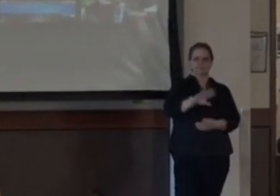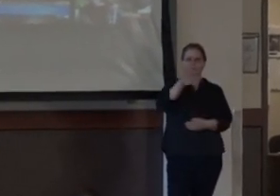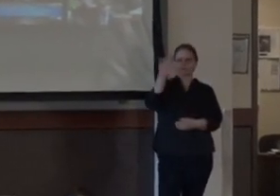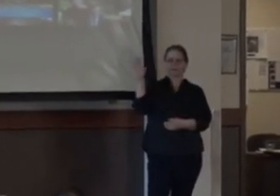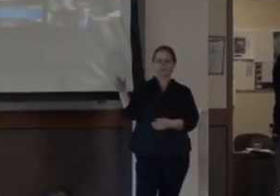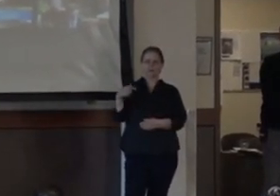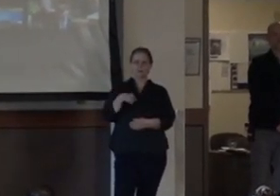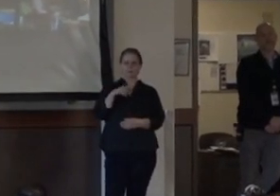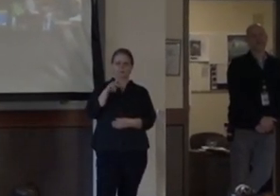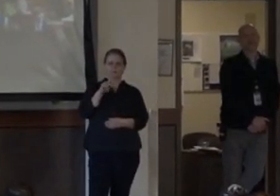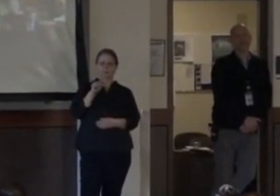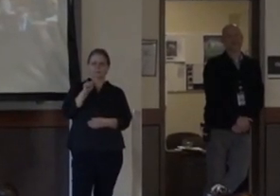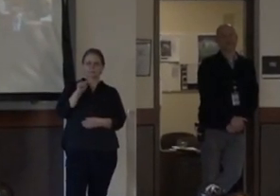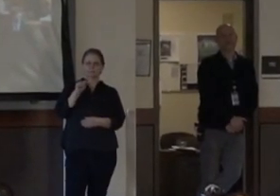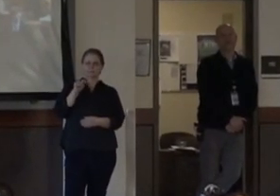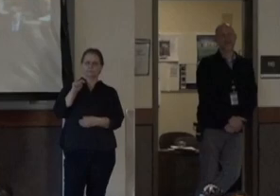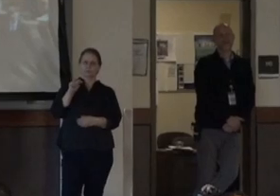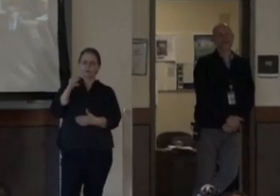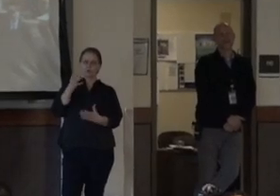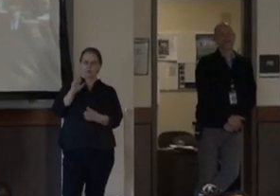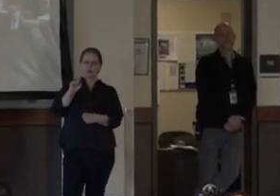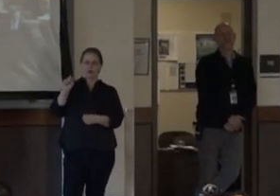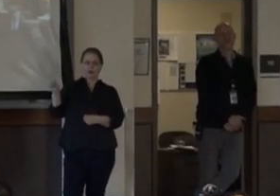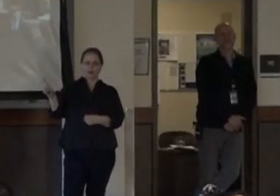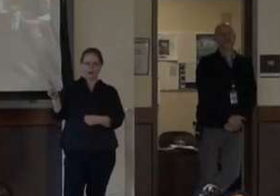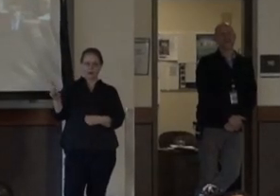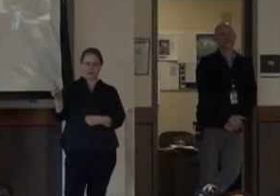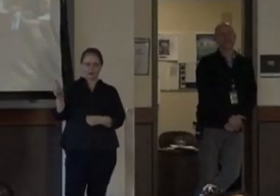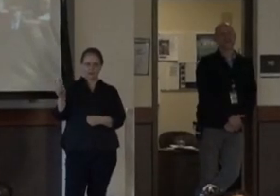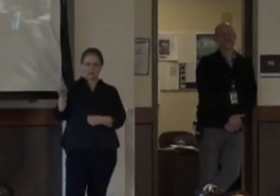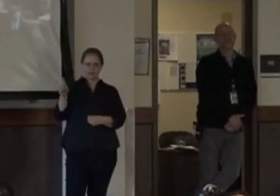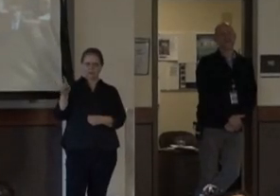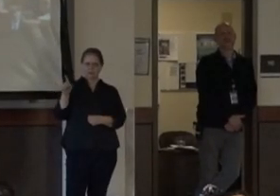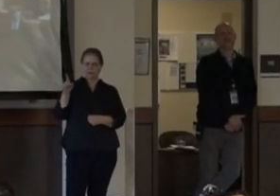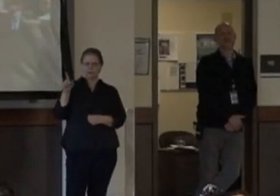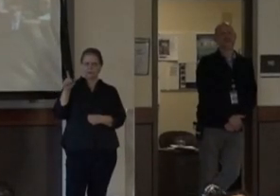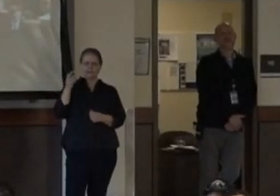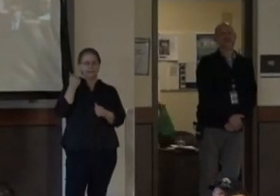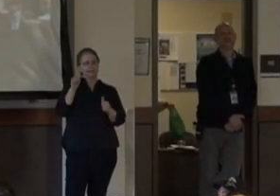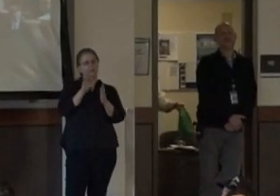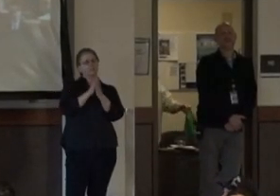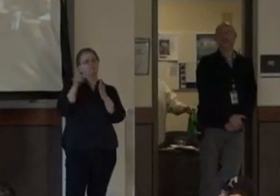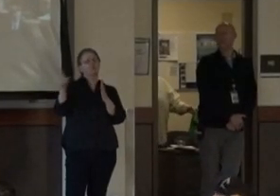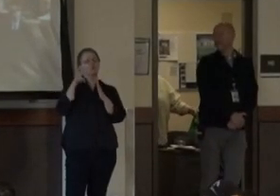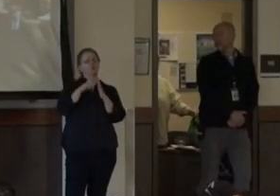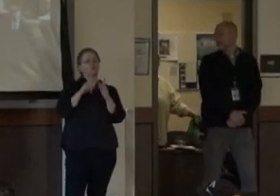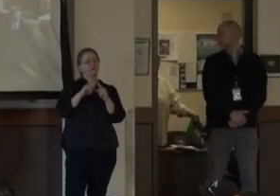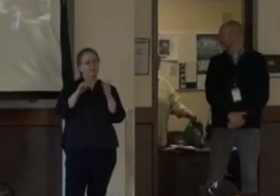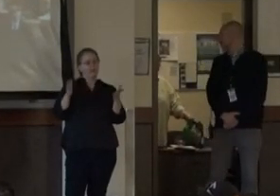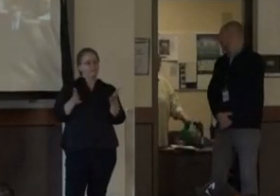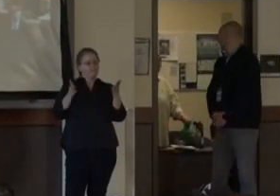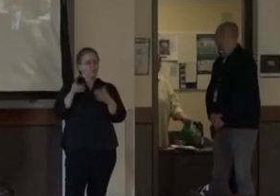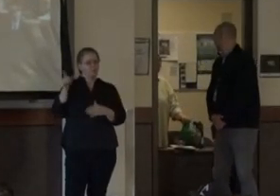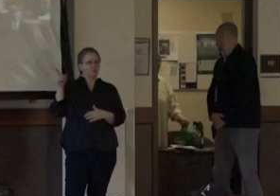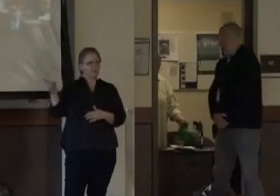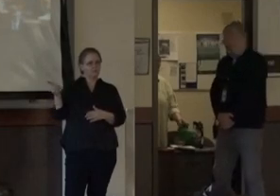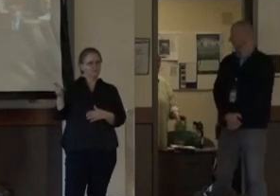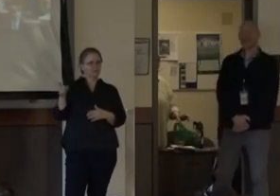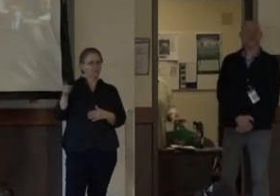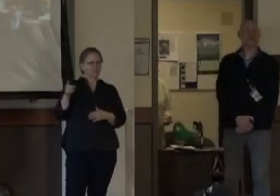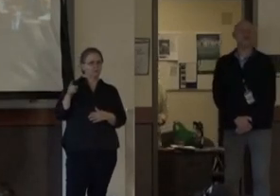Hello, I'm Katya, and I just want to ask, is there like any books that you read that like motivated you? Like maybe a